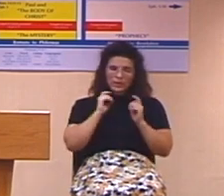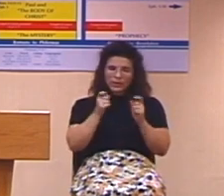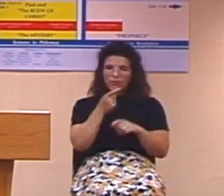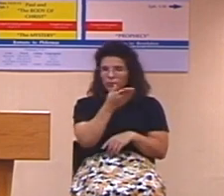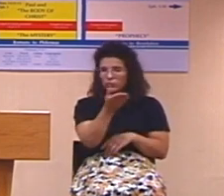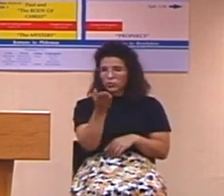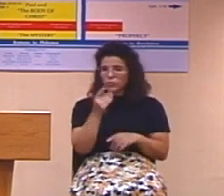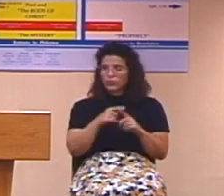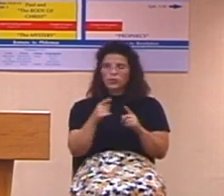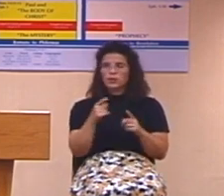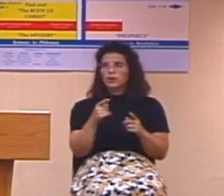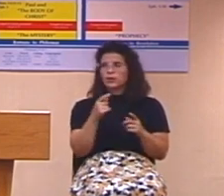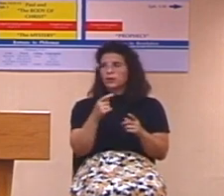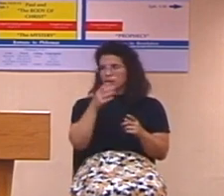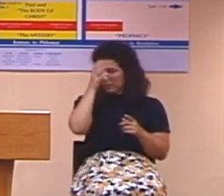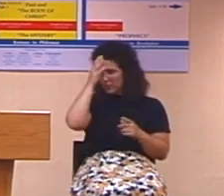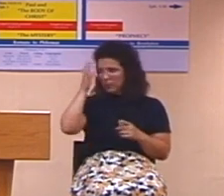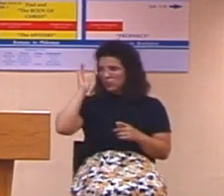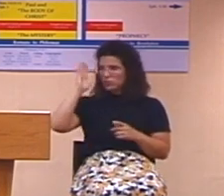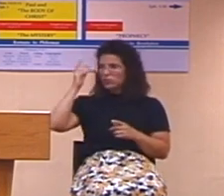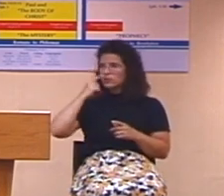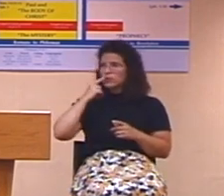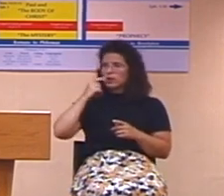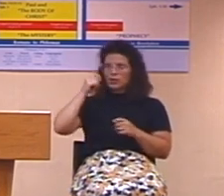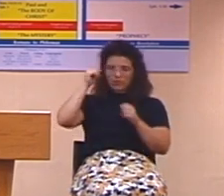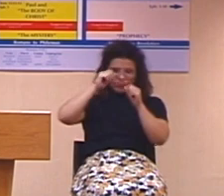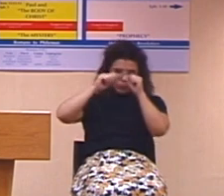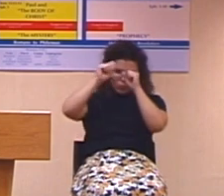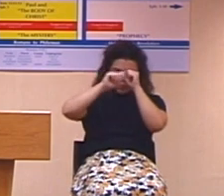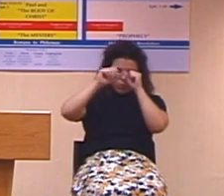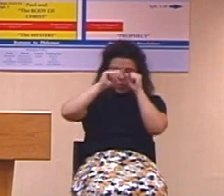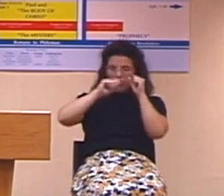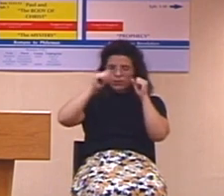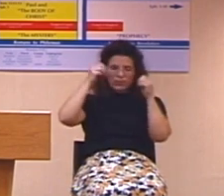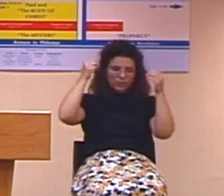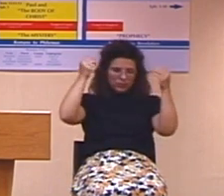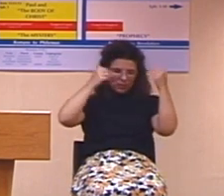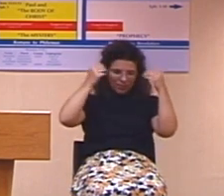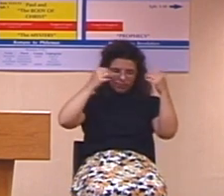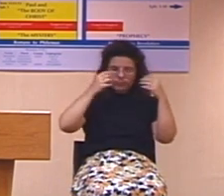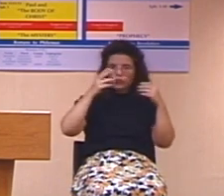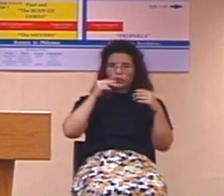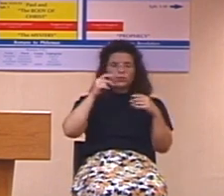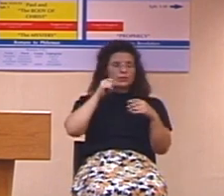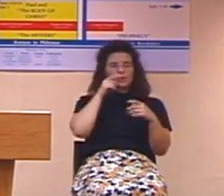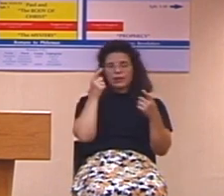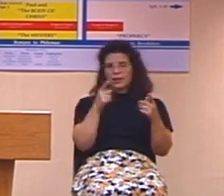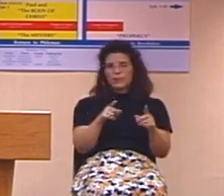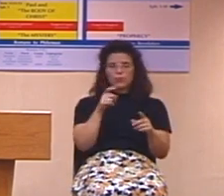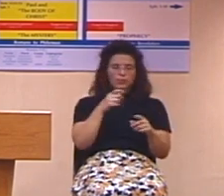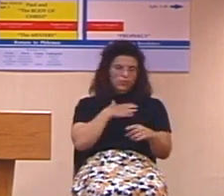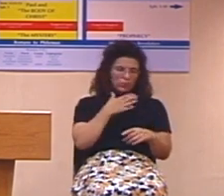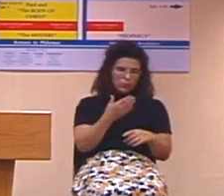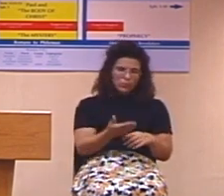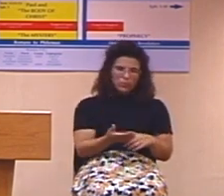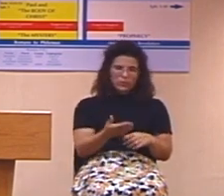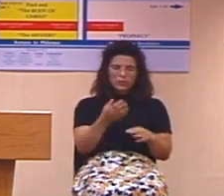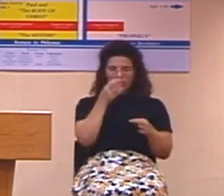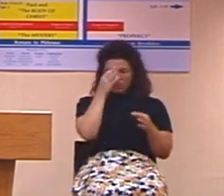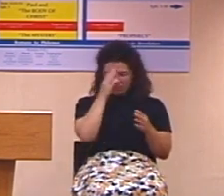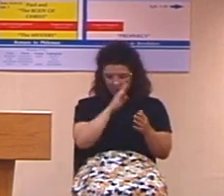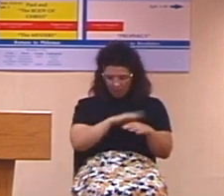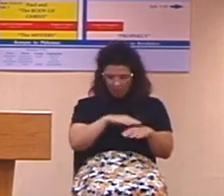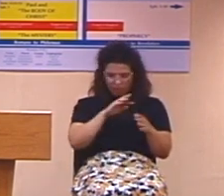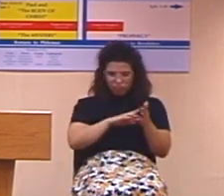you, but I'm not, as Dad used to say, bore a hole in your head and dump it in there. It ain't going to happen. You're going to have to do what? You're going to have to willingly,